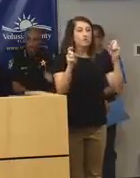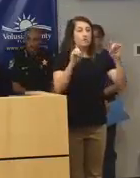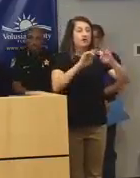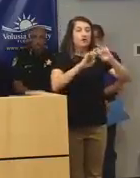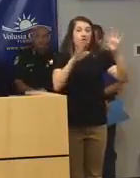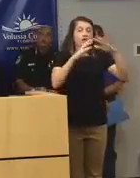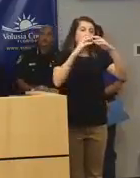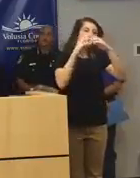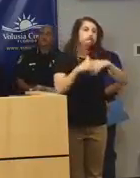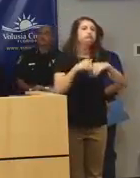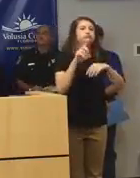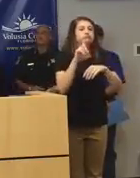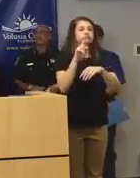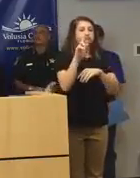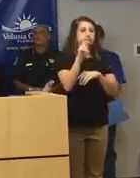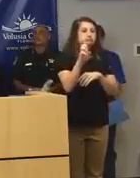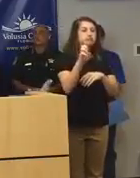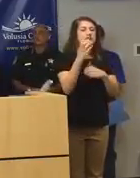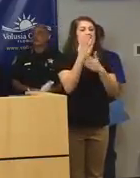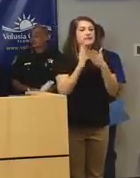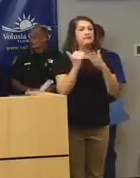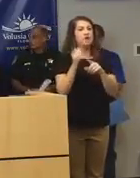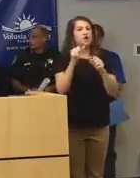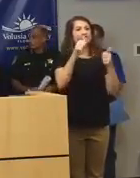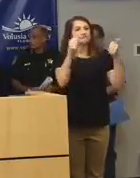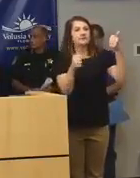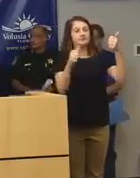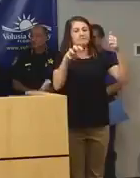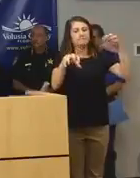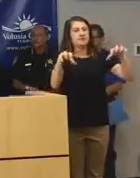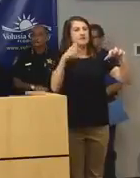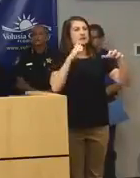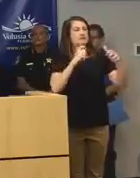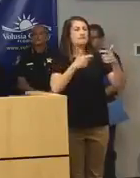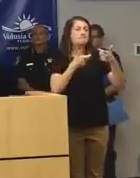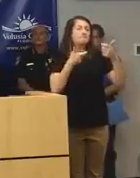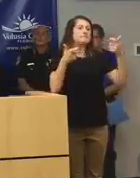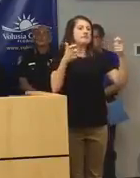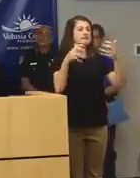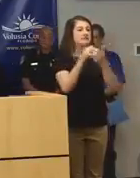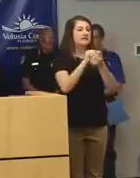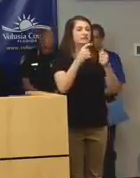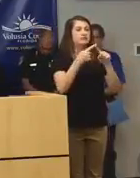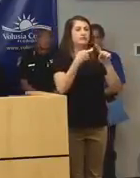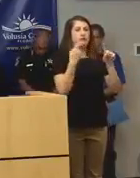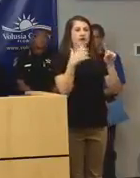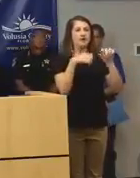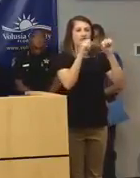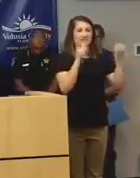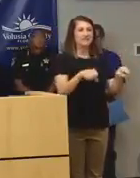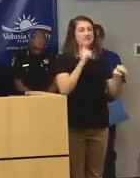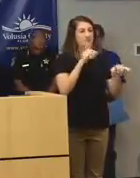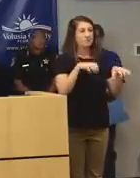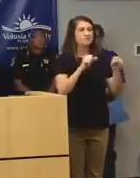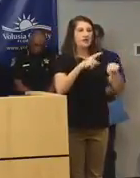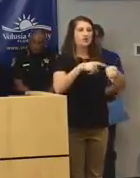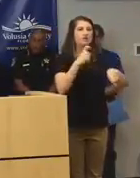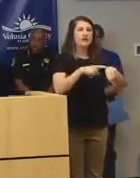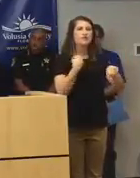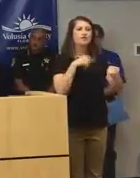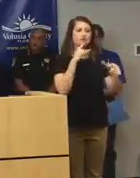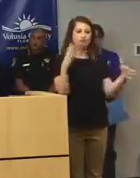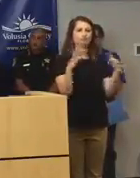system. We have substations out. We have major damage to our system, and it's just going to take, frankly, a long time to